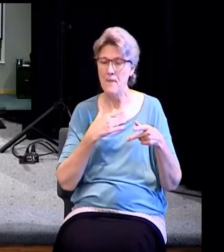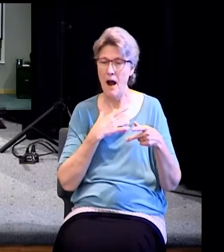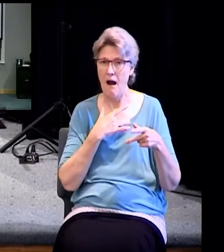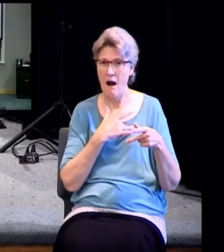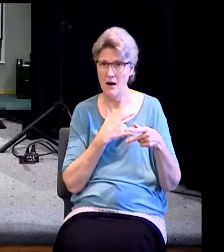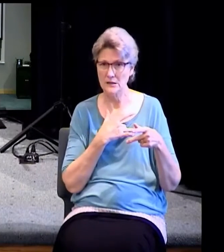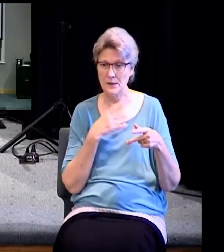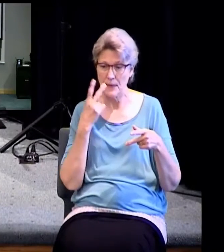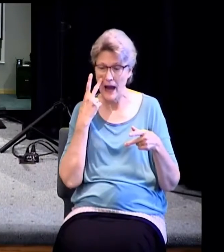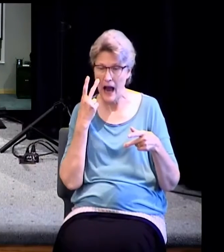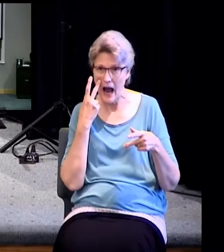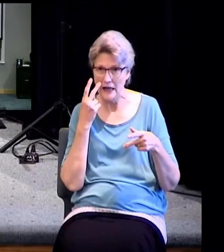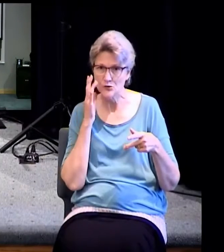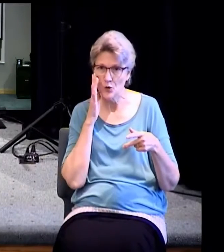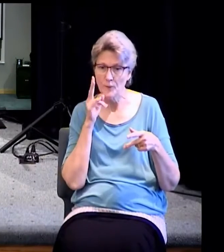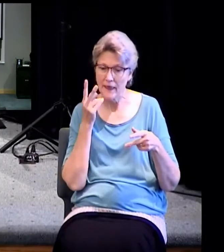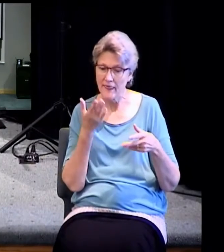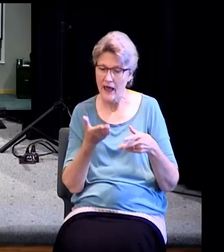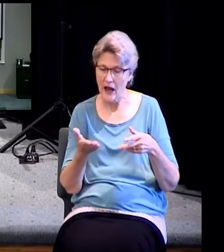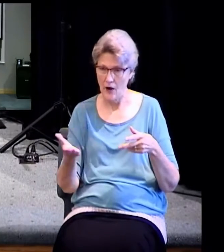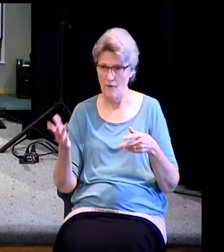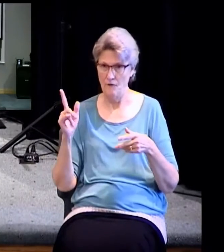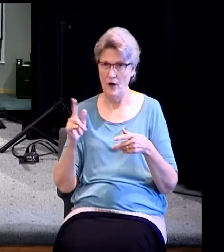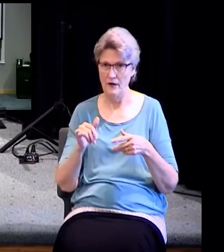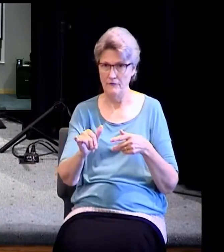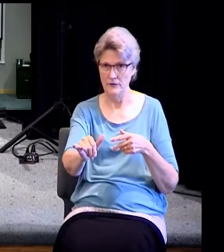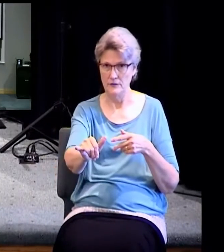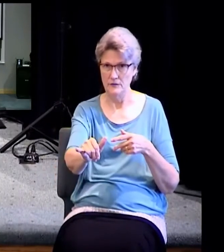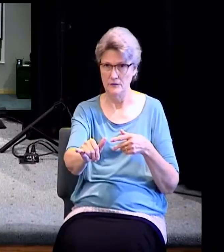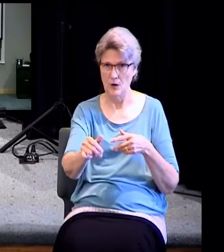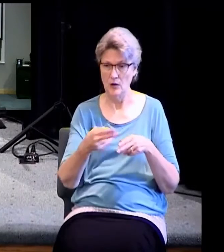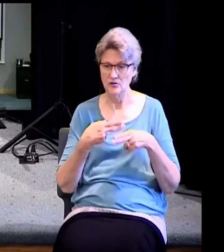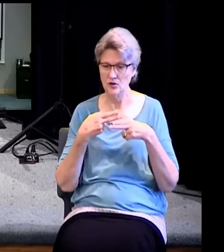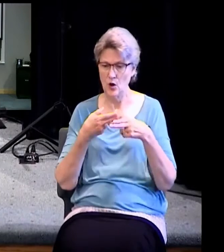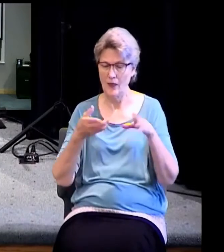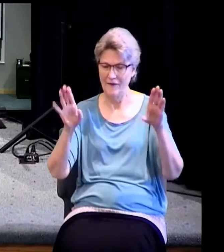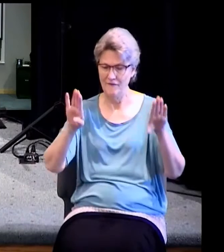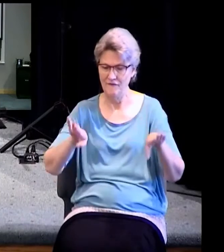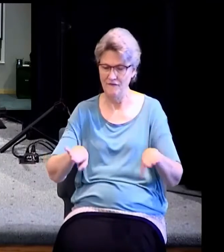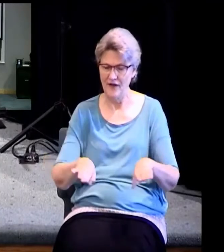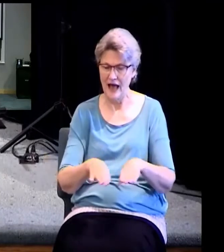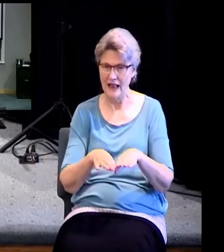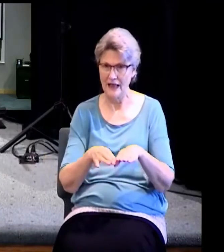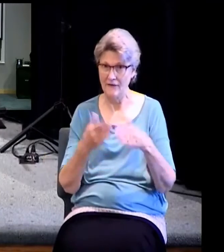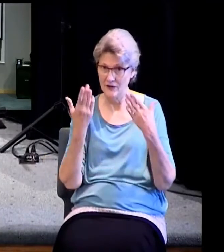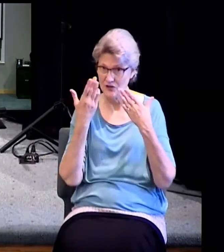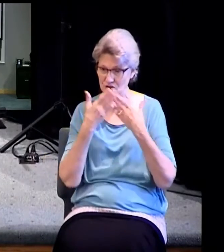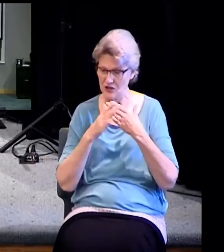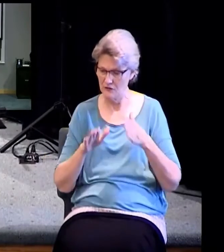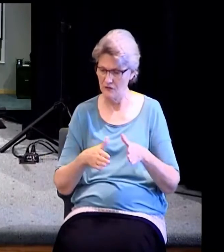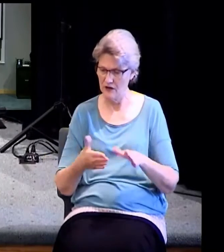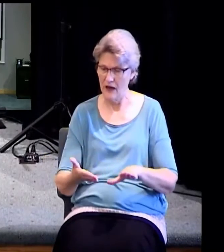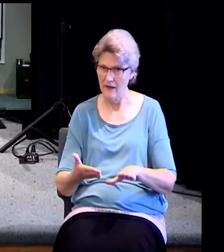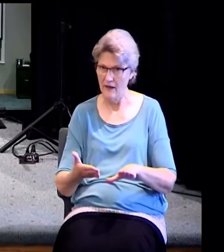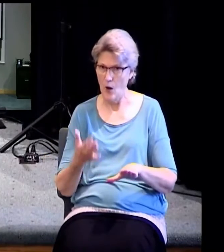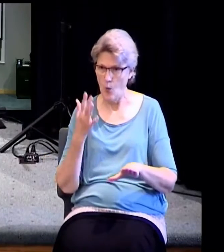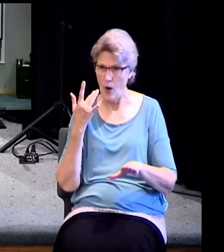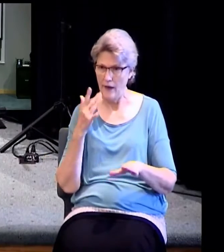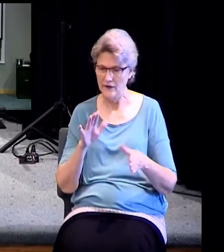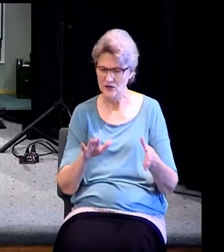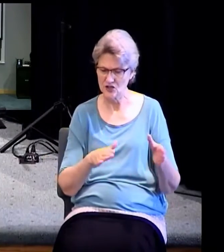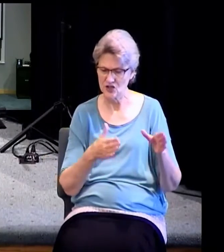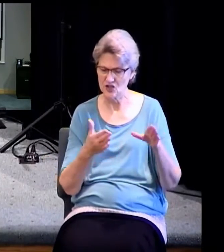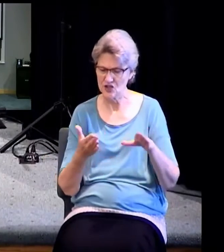The right valley is the Kidron Valley. It was also called the Valley of the Shadow of Death because there is a shadow that